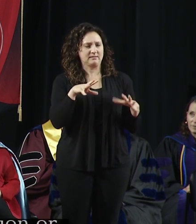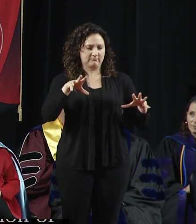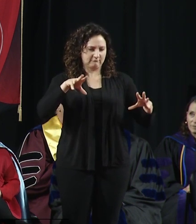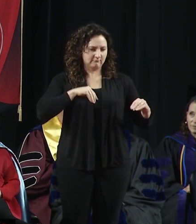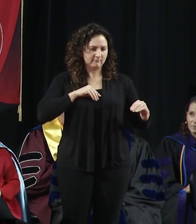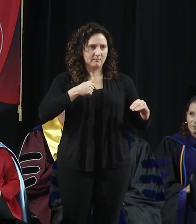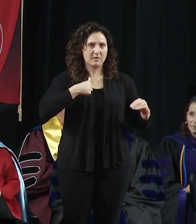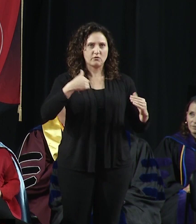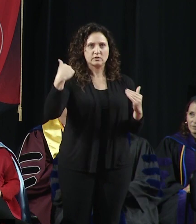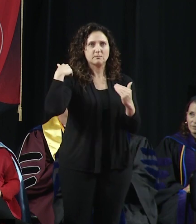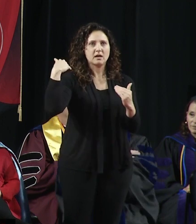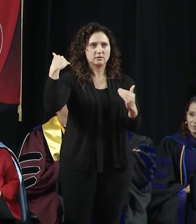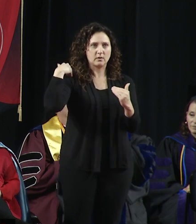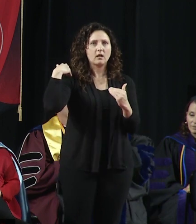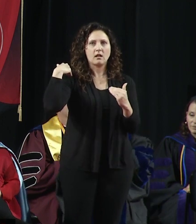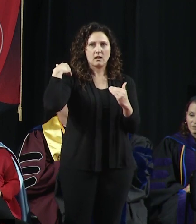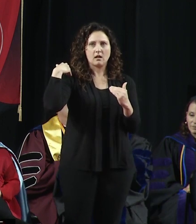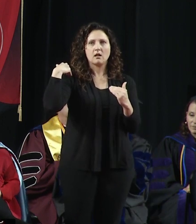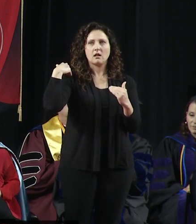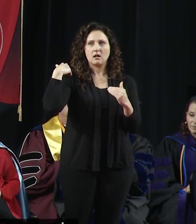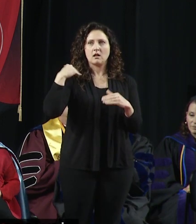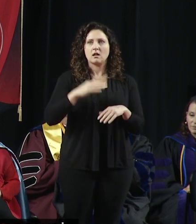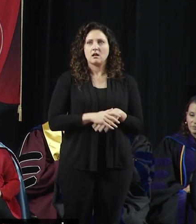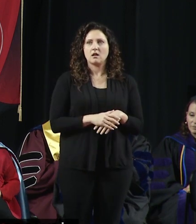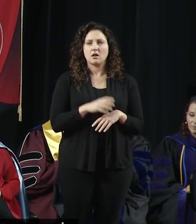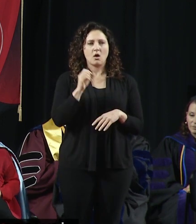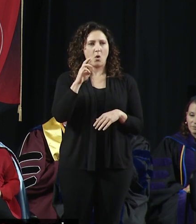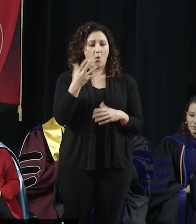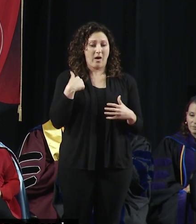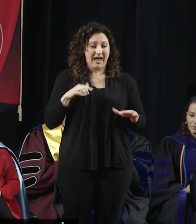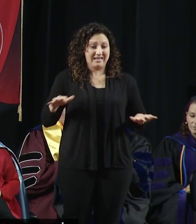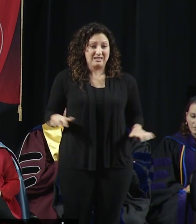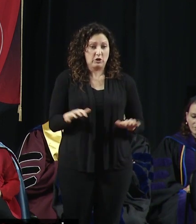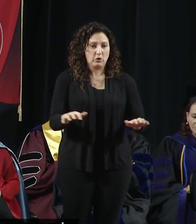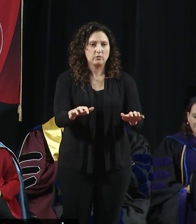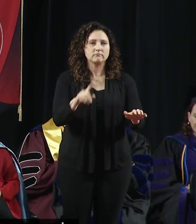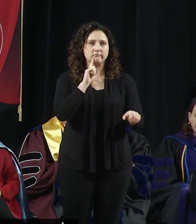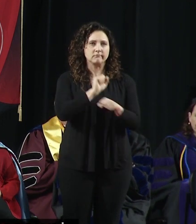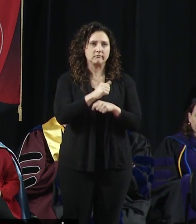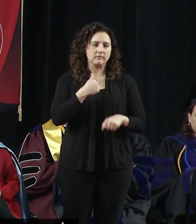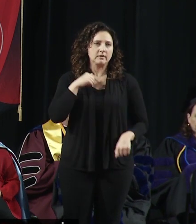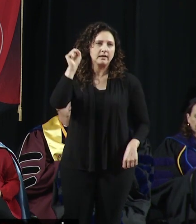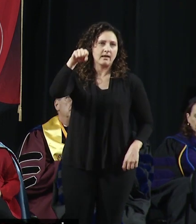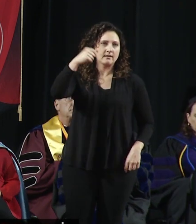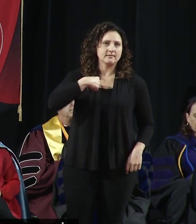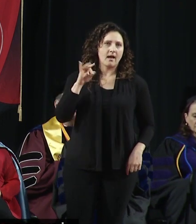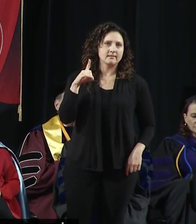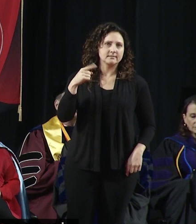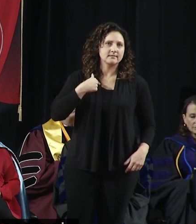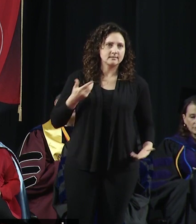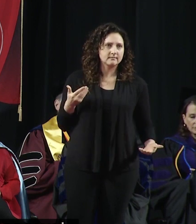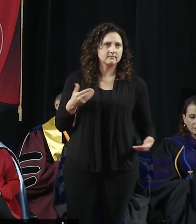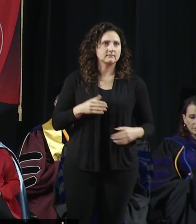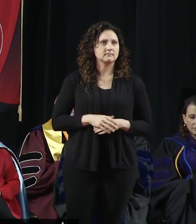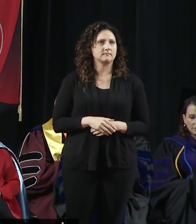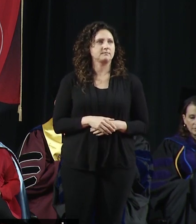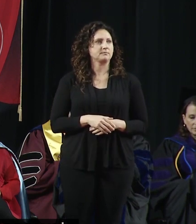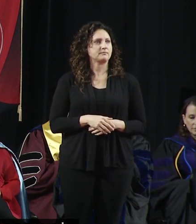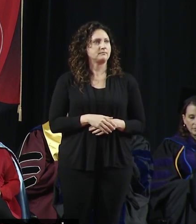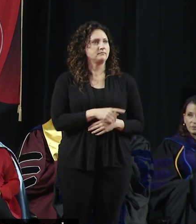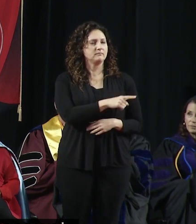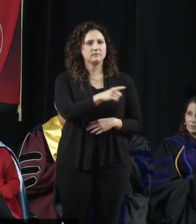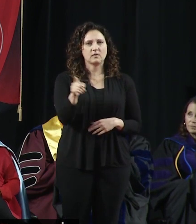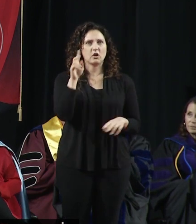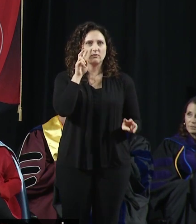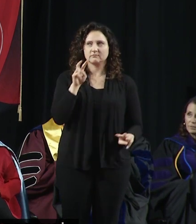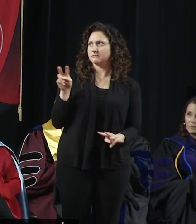accept responsibility or to account for one's actions. As you sit here and listen to